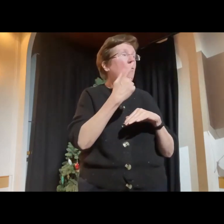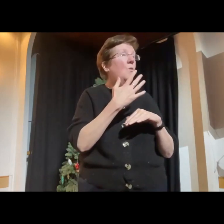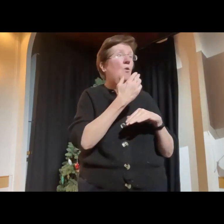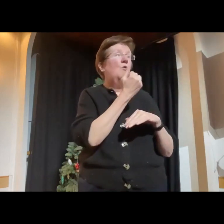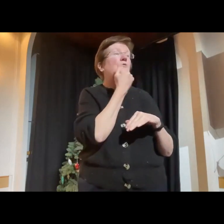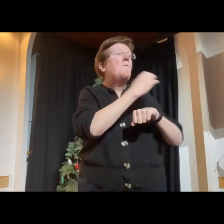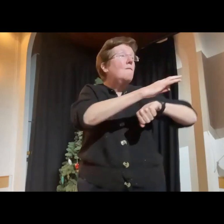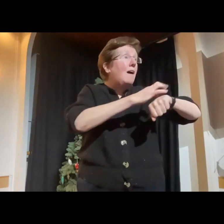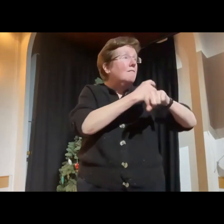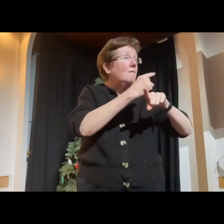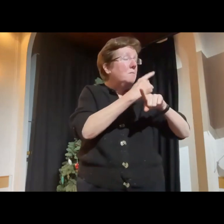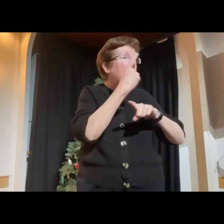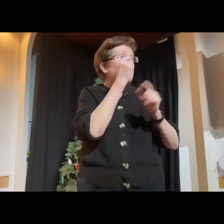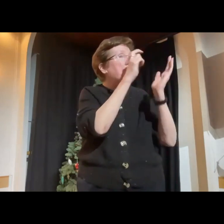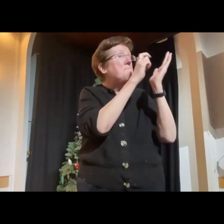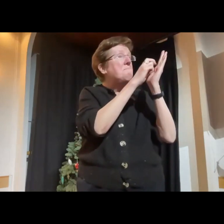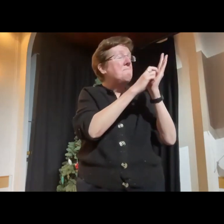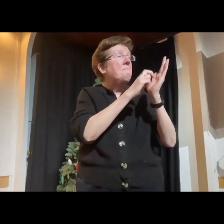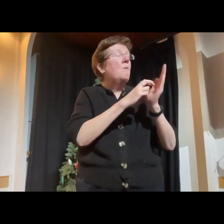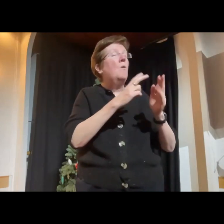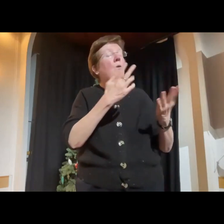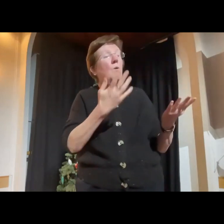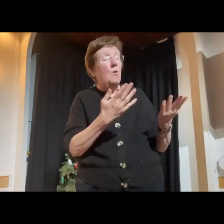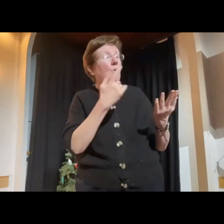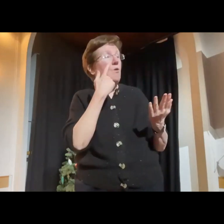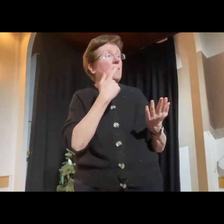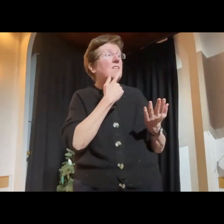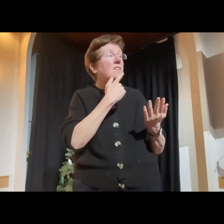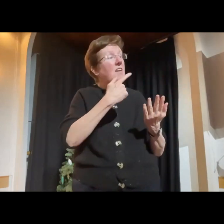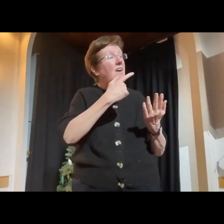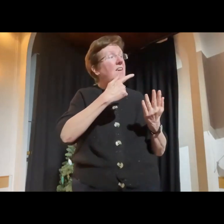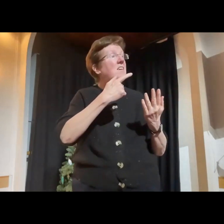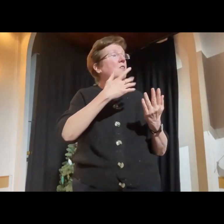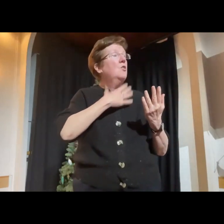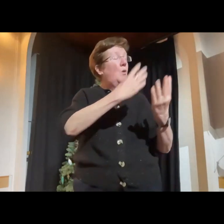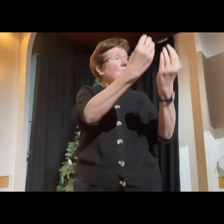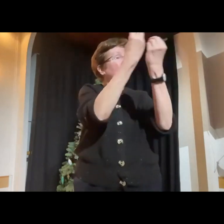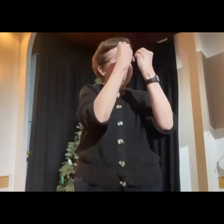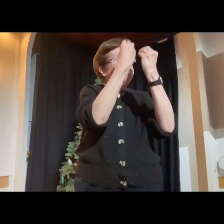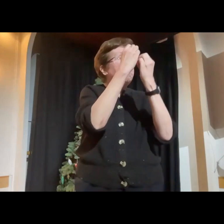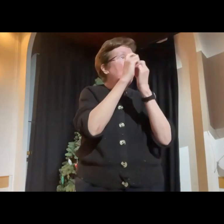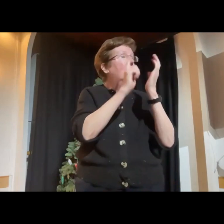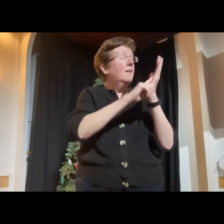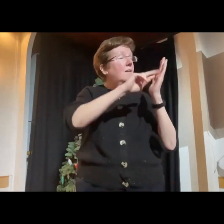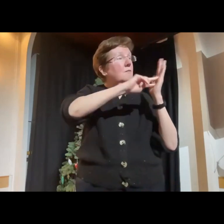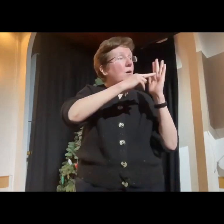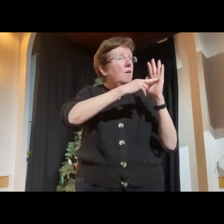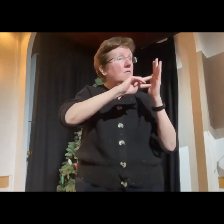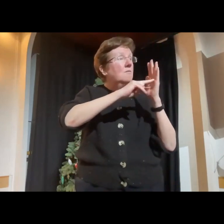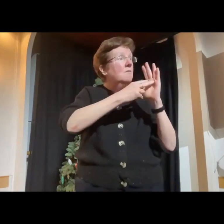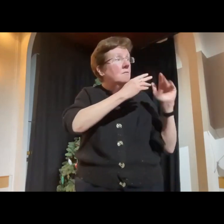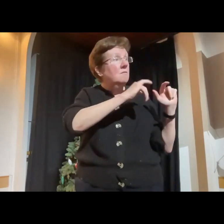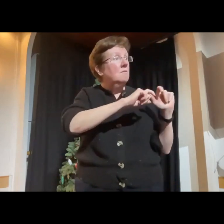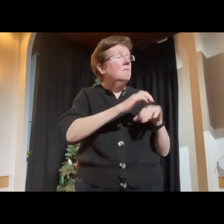minimum communication support worker with me, for example, or the number of hours that you want provided, you can detail that in the EHCP